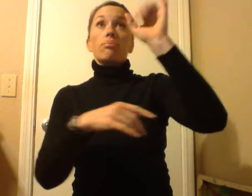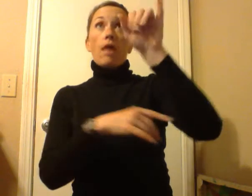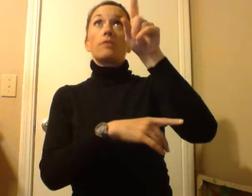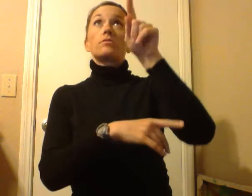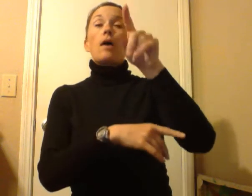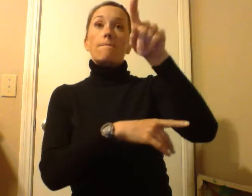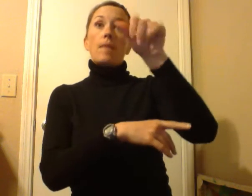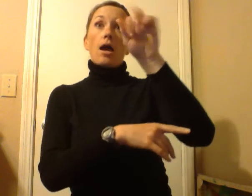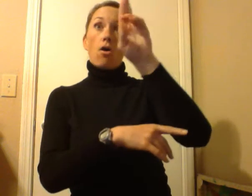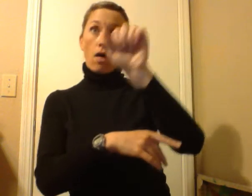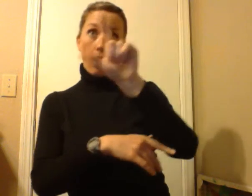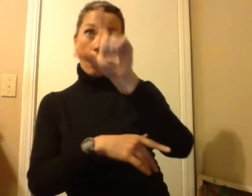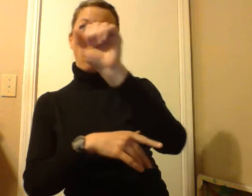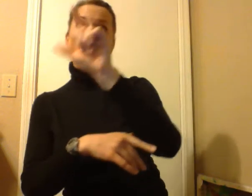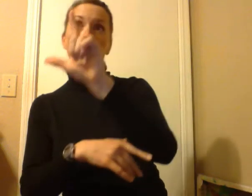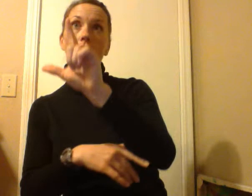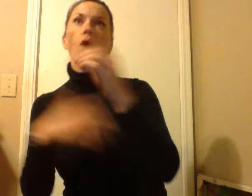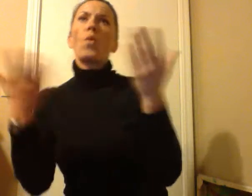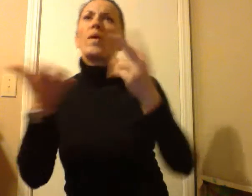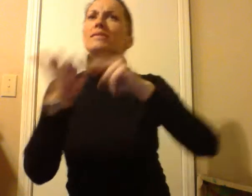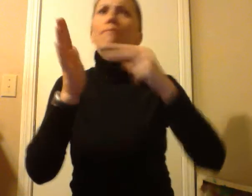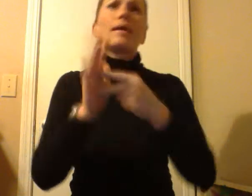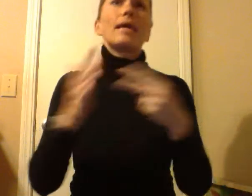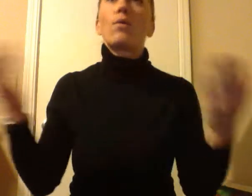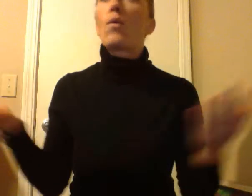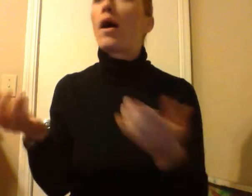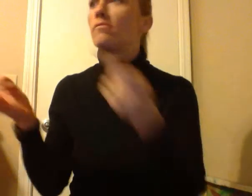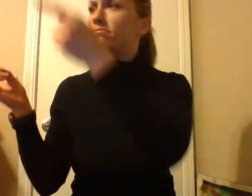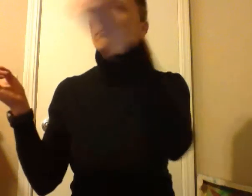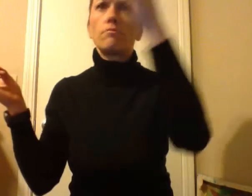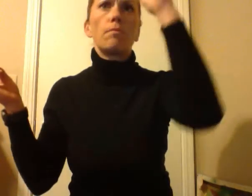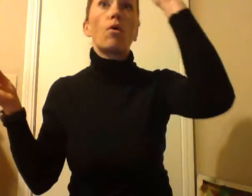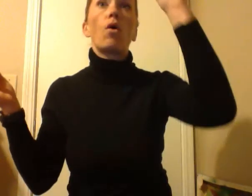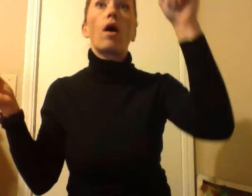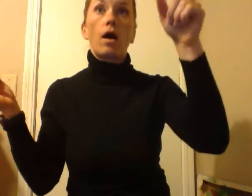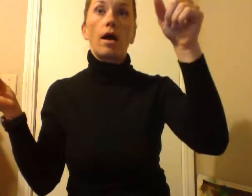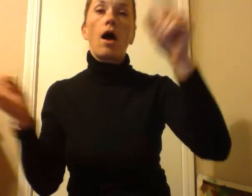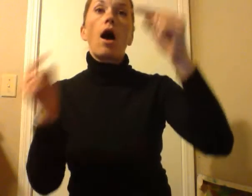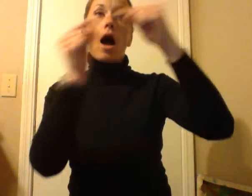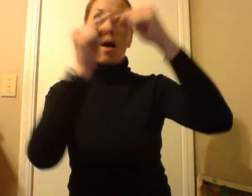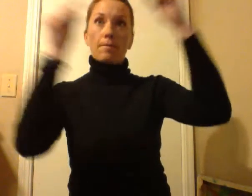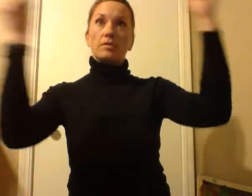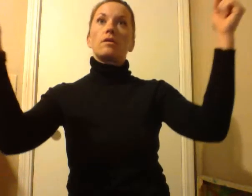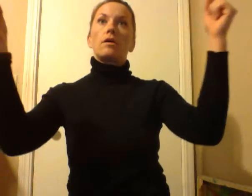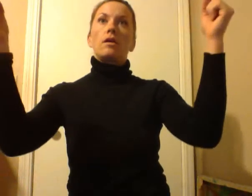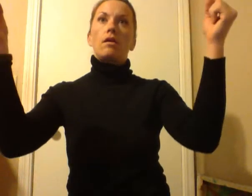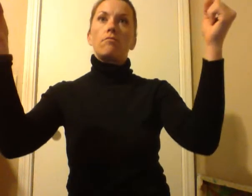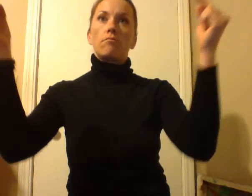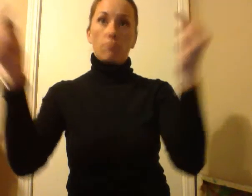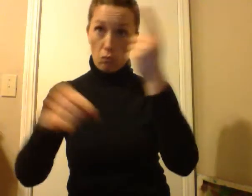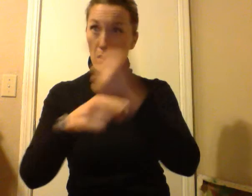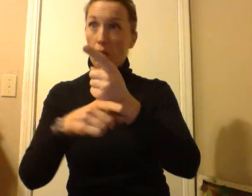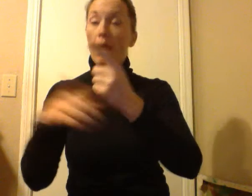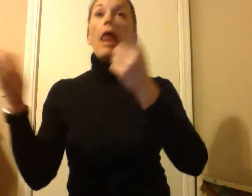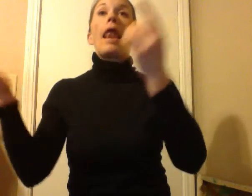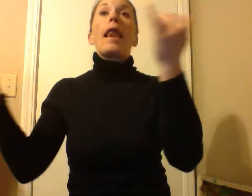you figure out what they're never going to do? What are 2 parallel lines never going to do for each other? They're never going to touch,